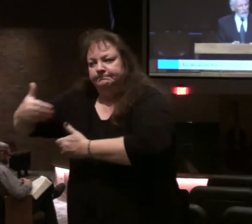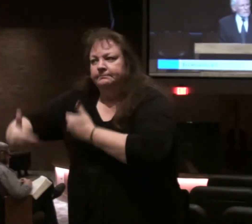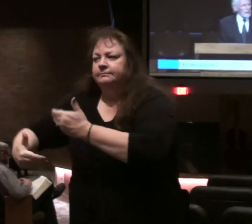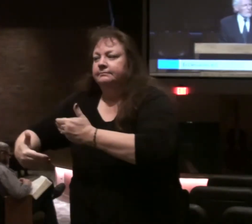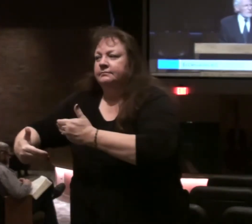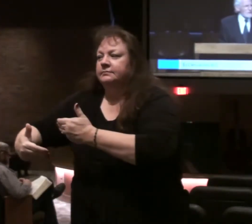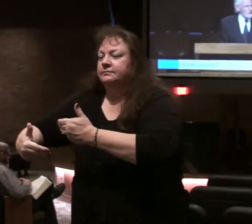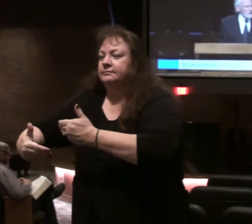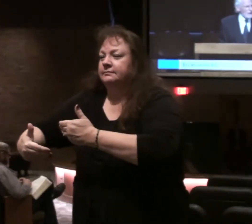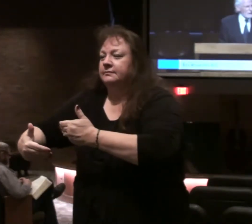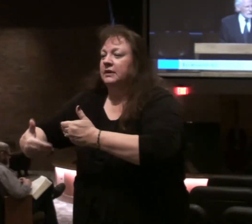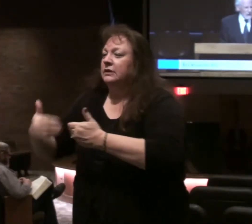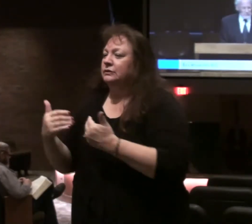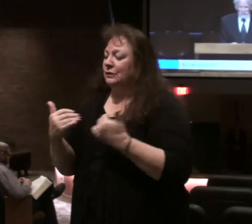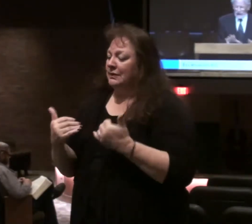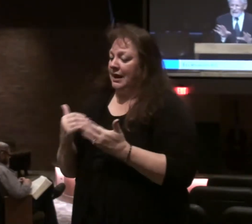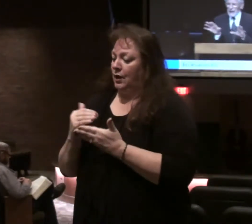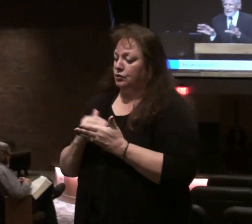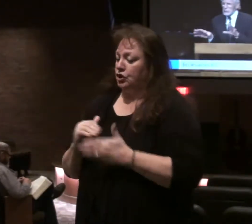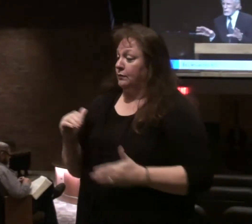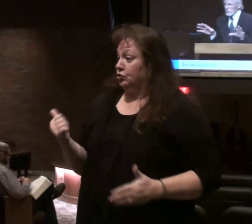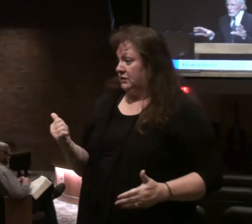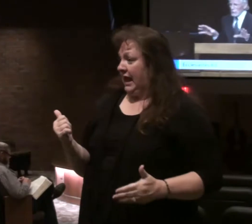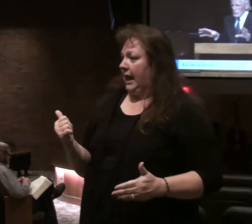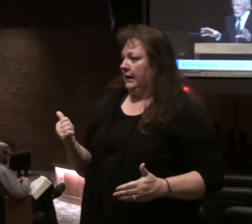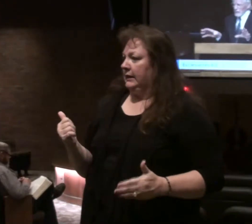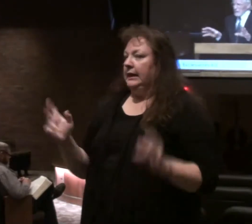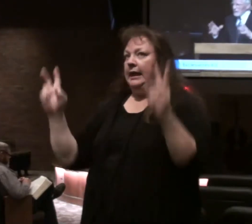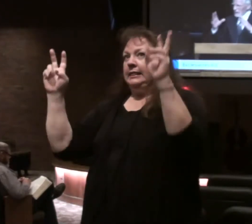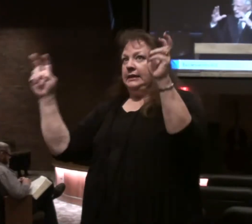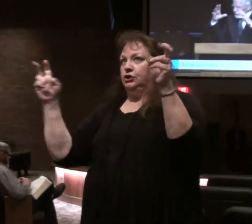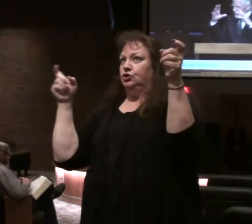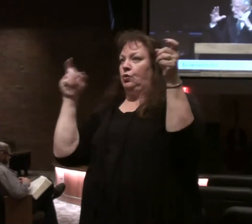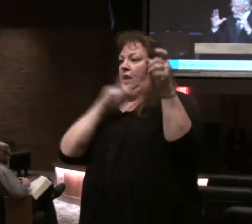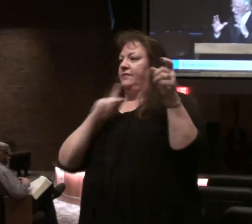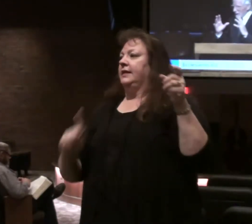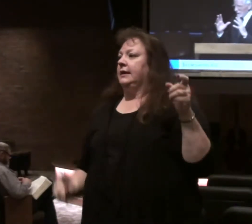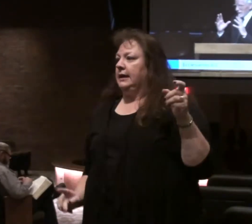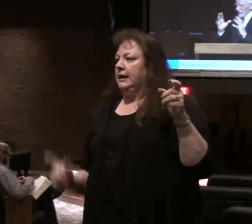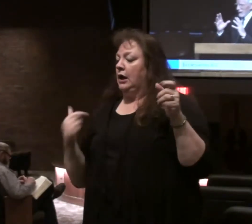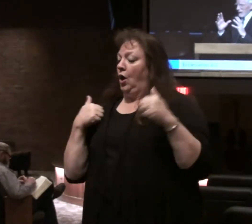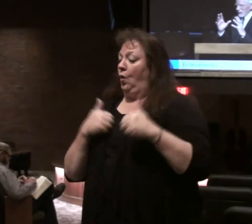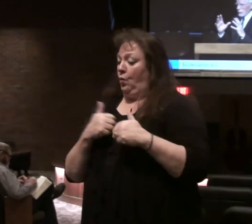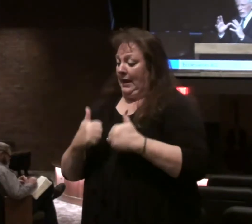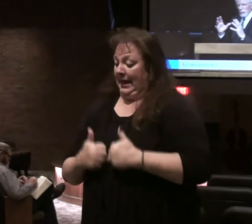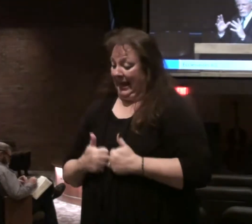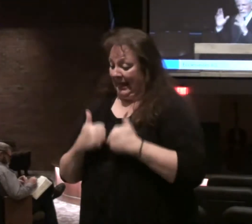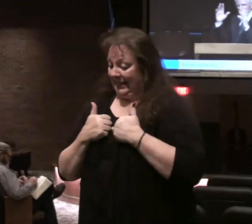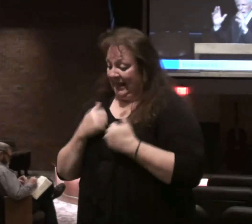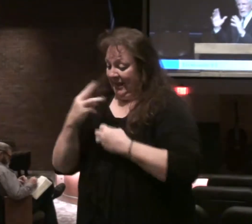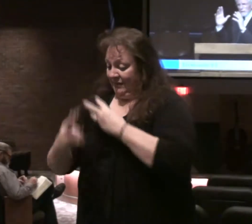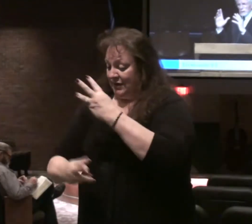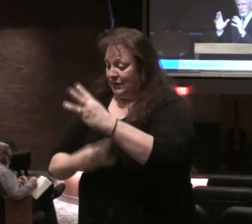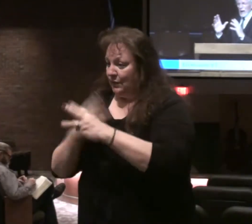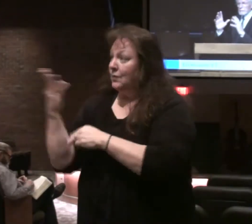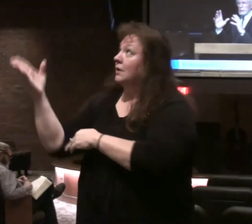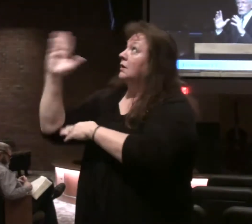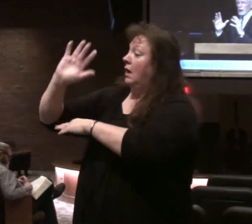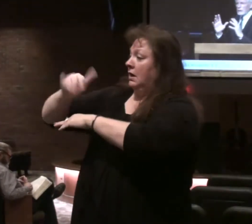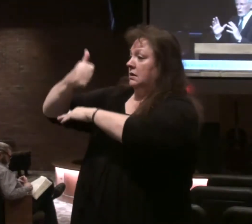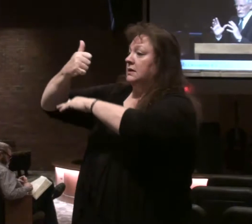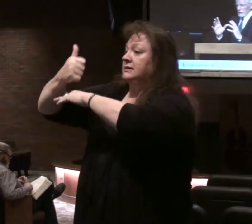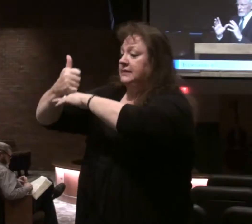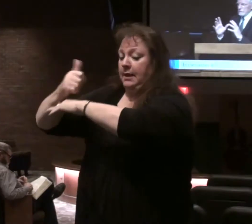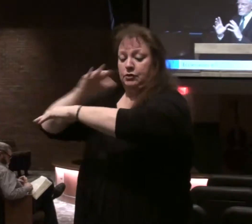going to talk about, now in chapter 10, that issue of the ruler again. Because we live in a world where God has